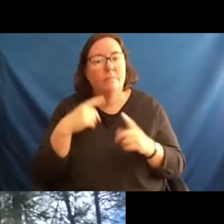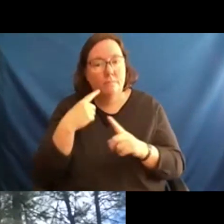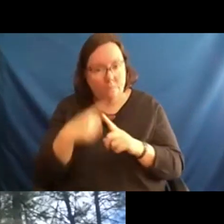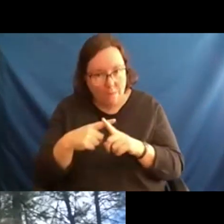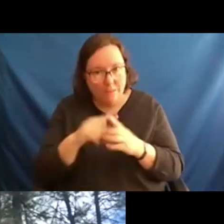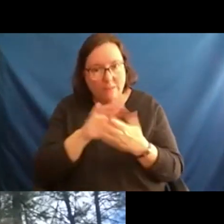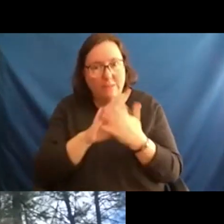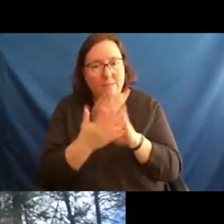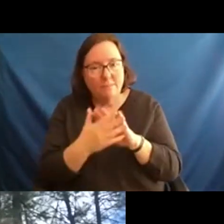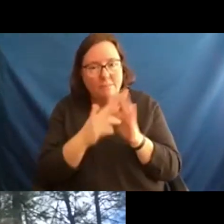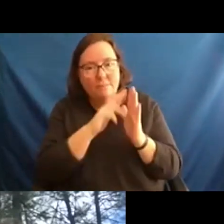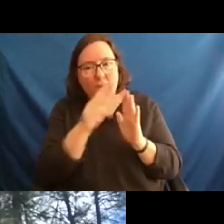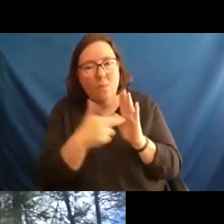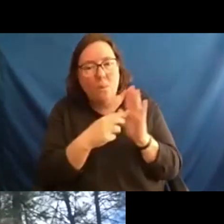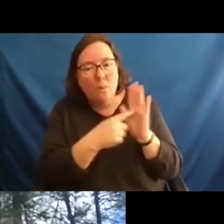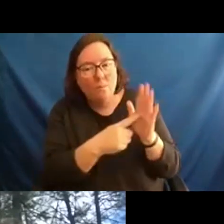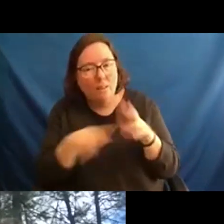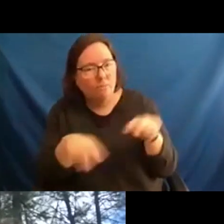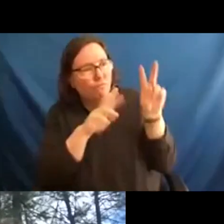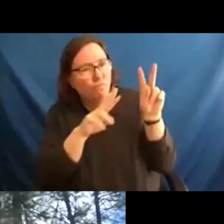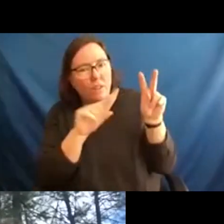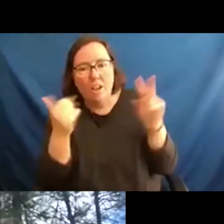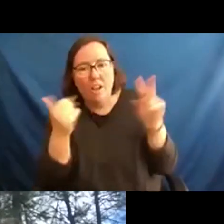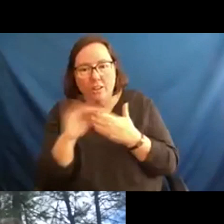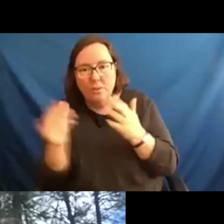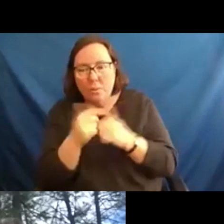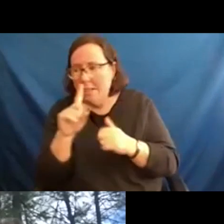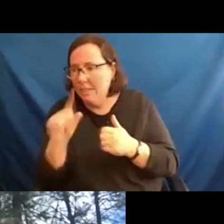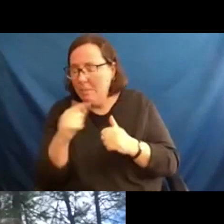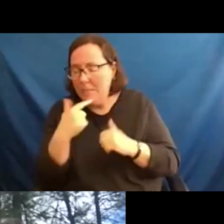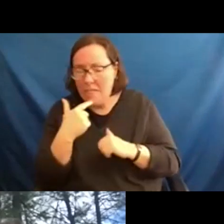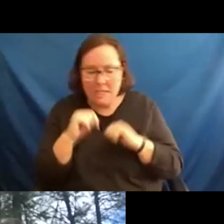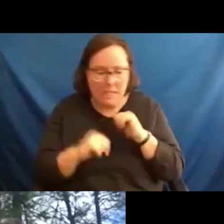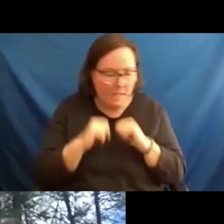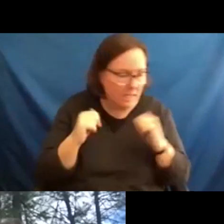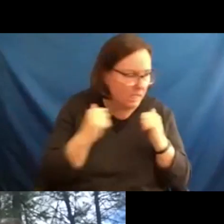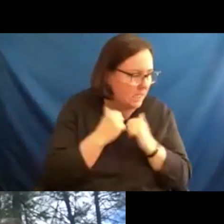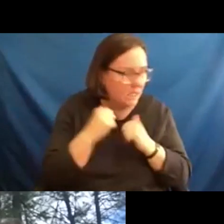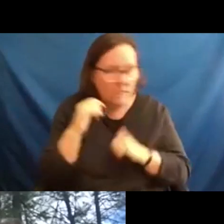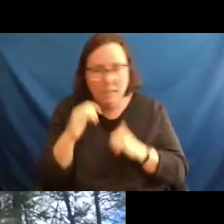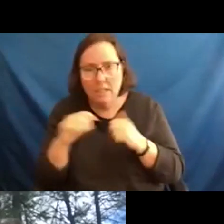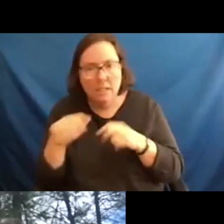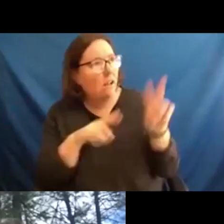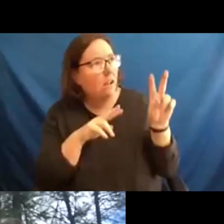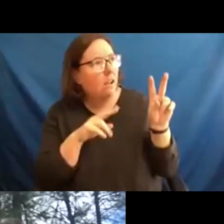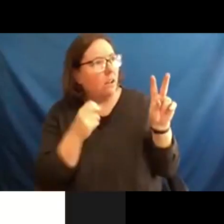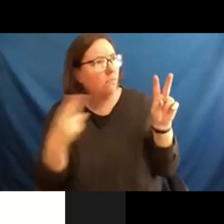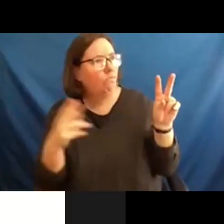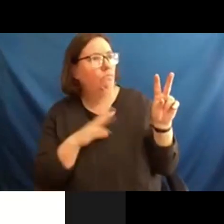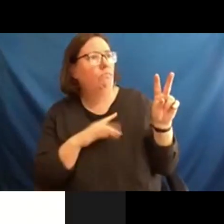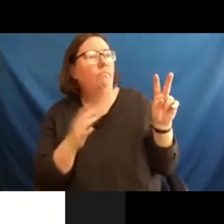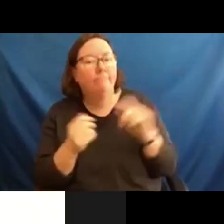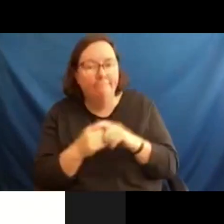as role models for other students with disabilities, and they advance the goals of the Honor Society on our